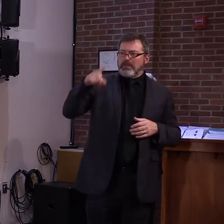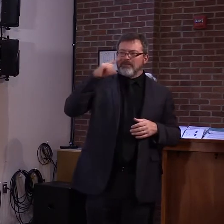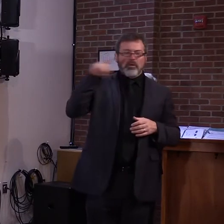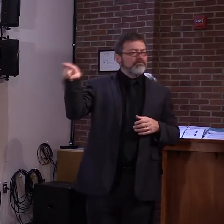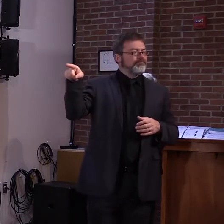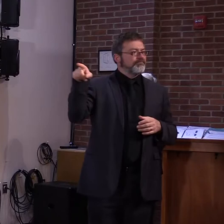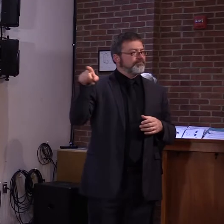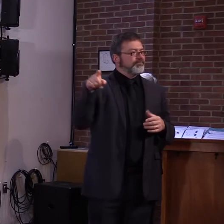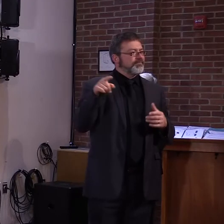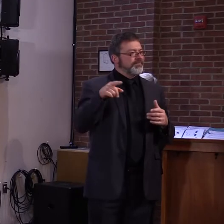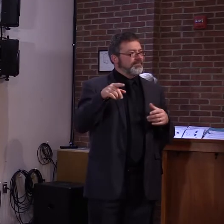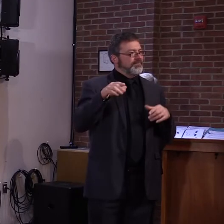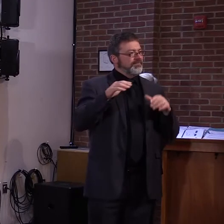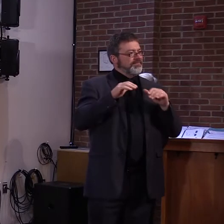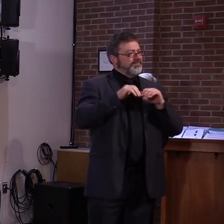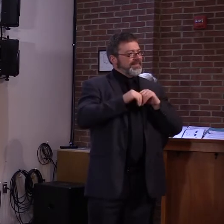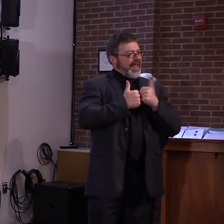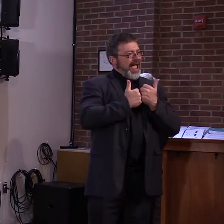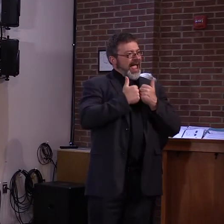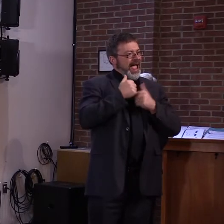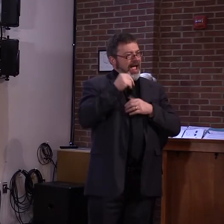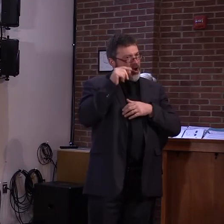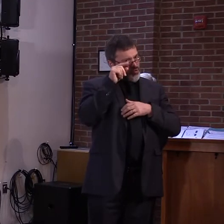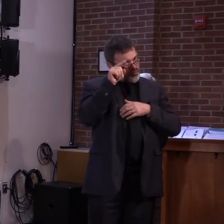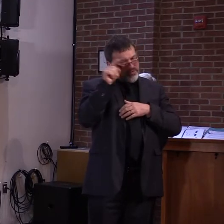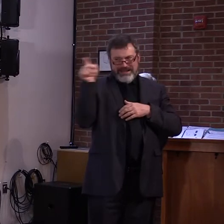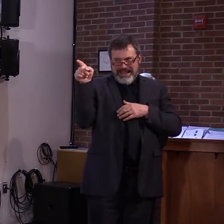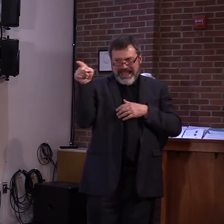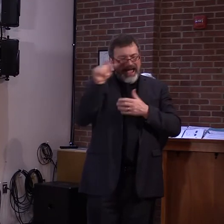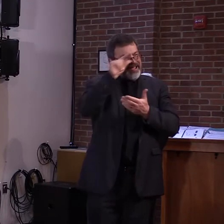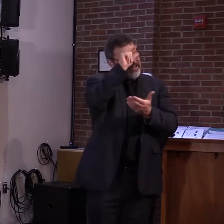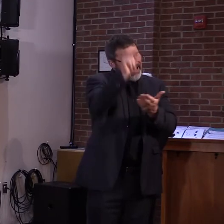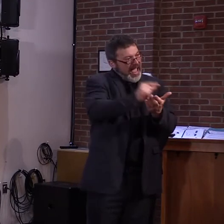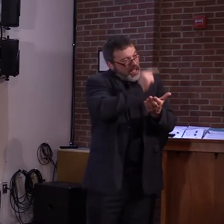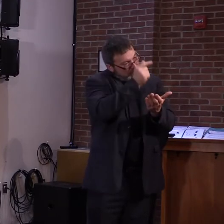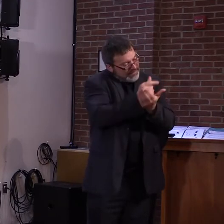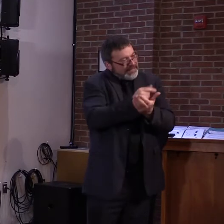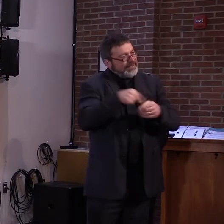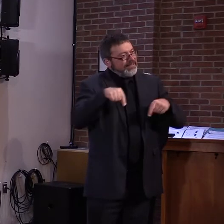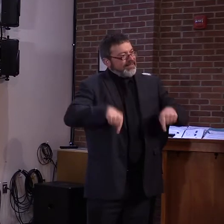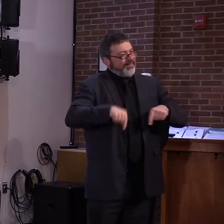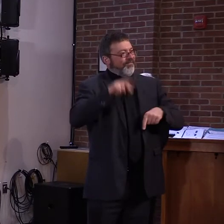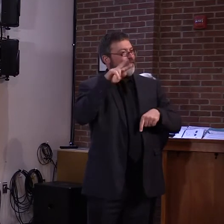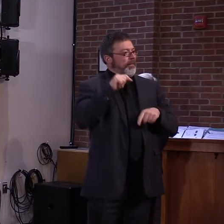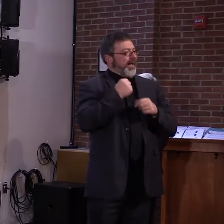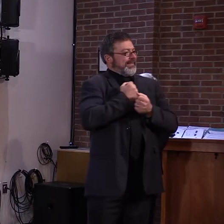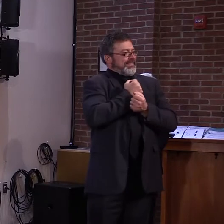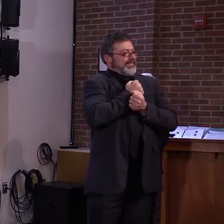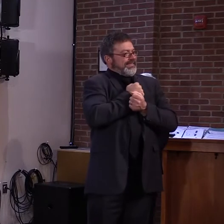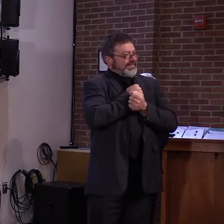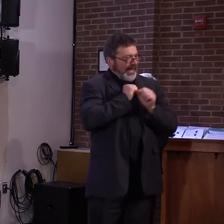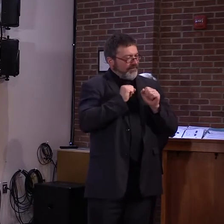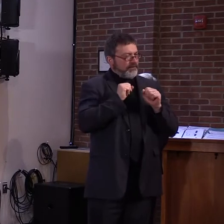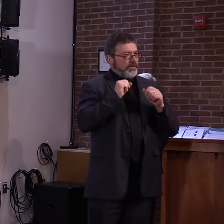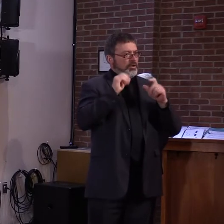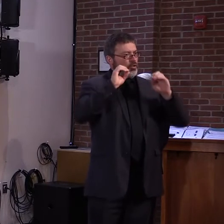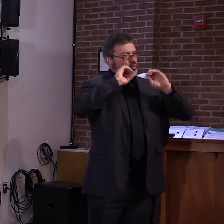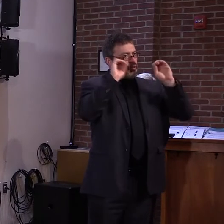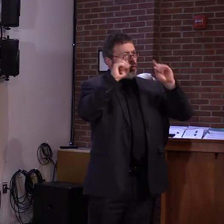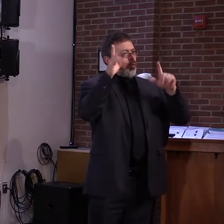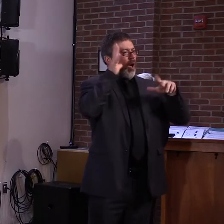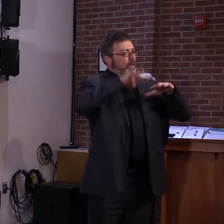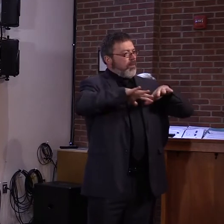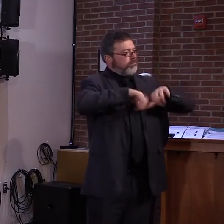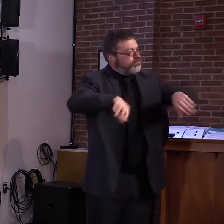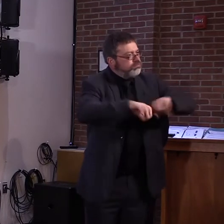Burlington does not turn into looting and rioting and burning down the city? Well,